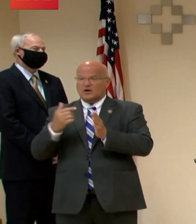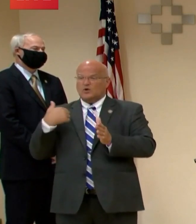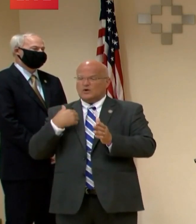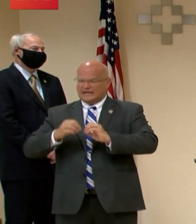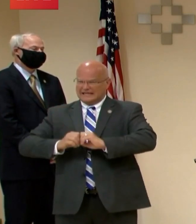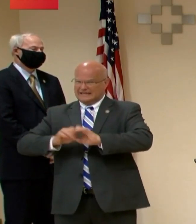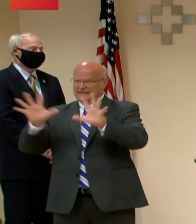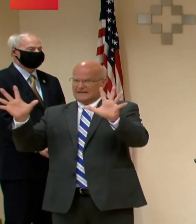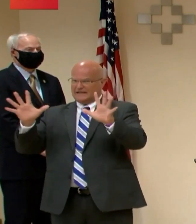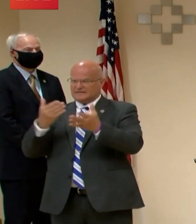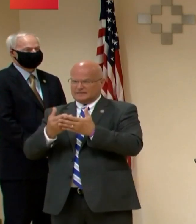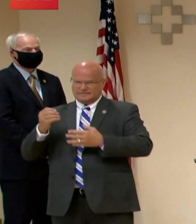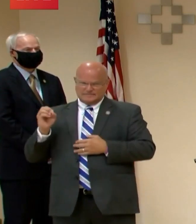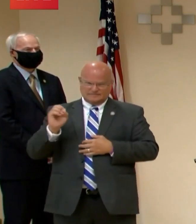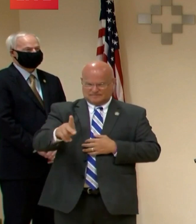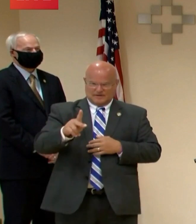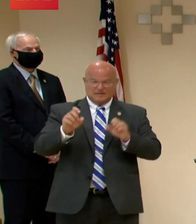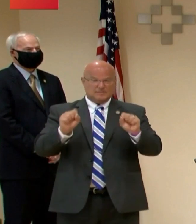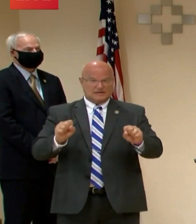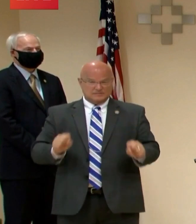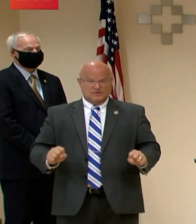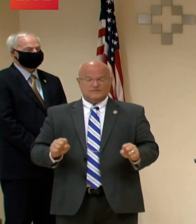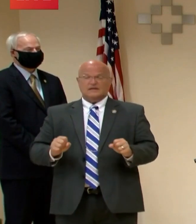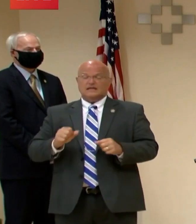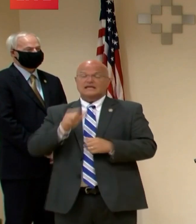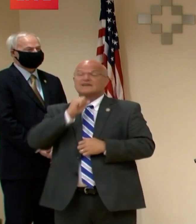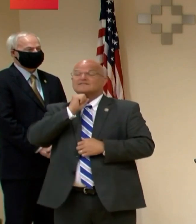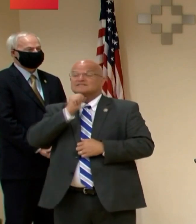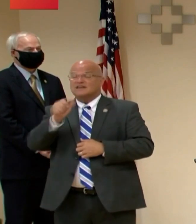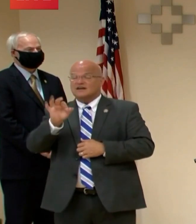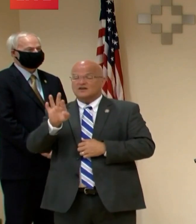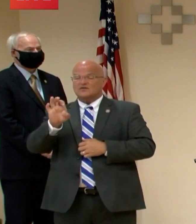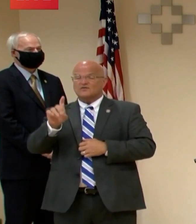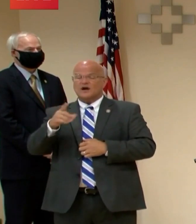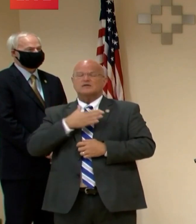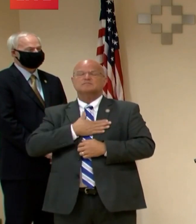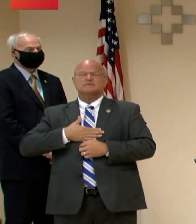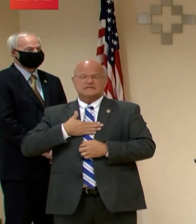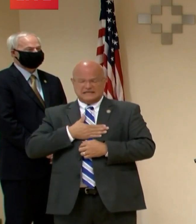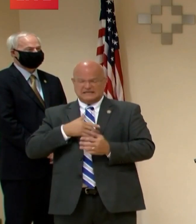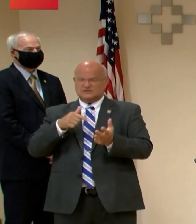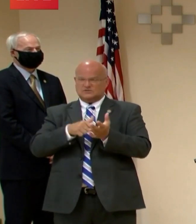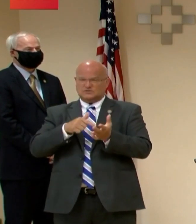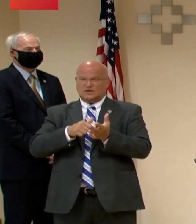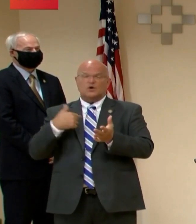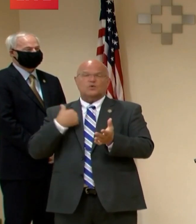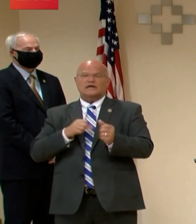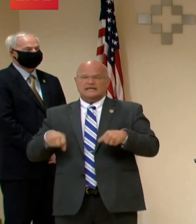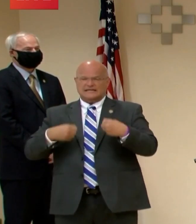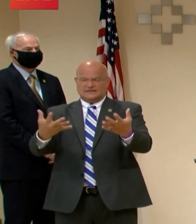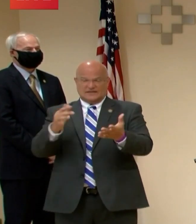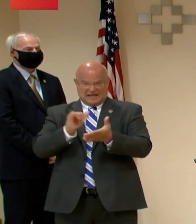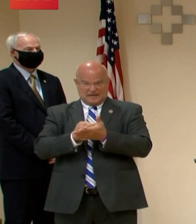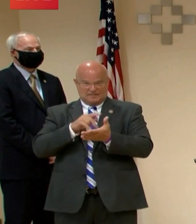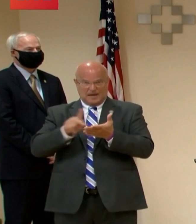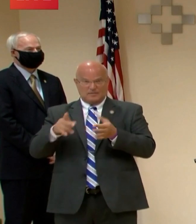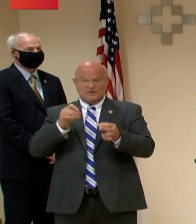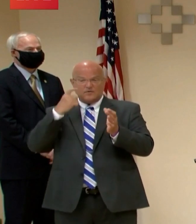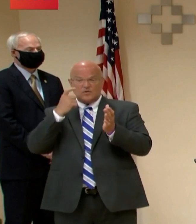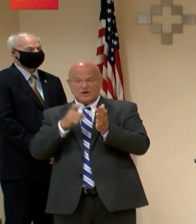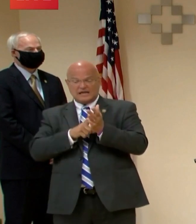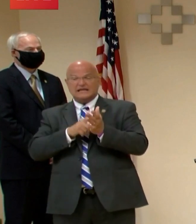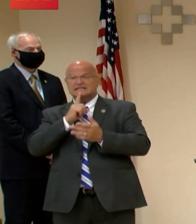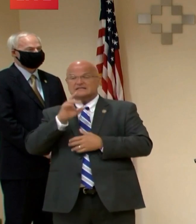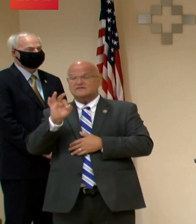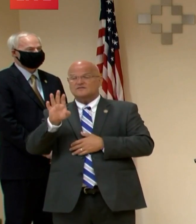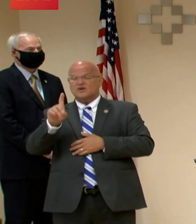we can clear that up as quick as possible. And if it's not a fraudulent claim and you're due that payment, we can get you that payment. Or if we recognize that it